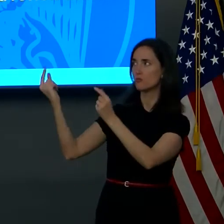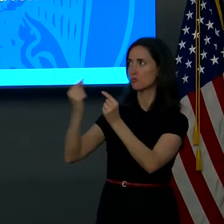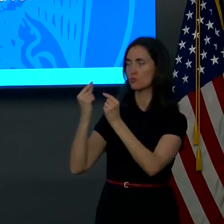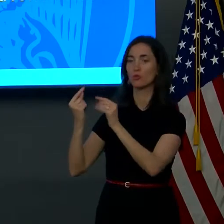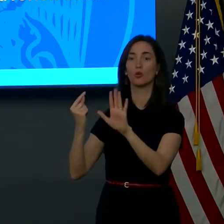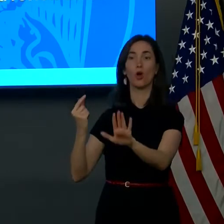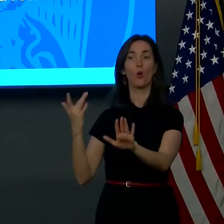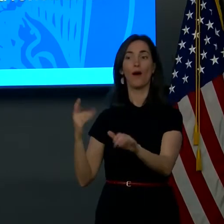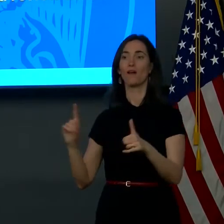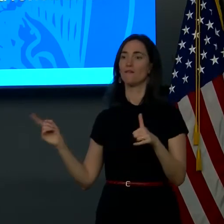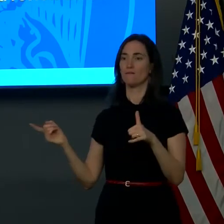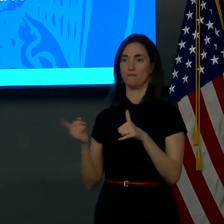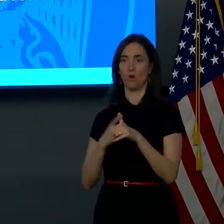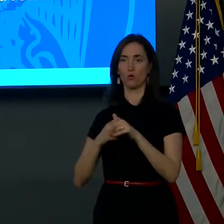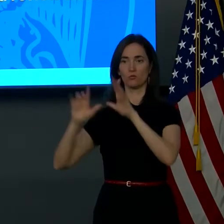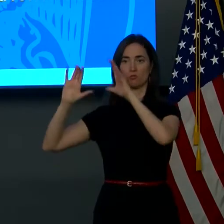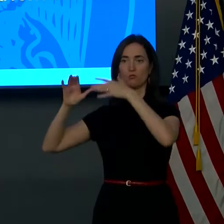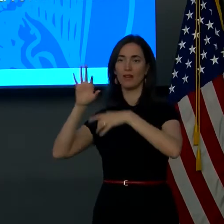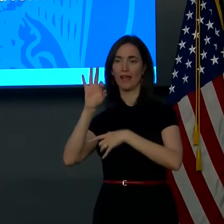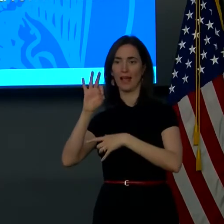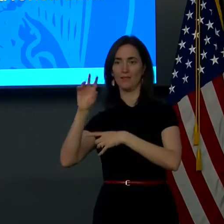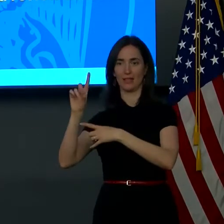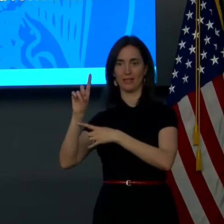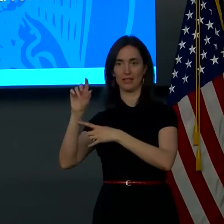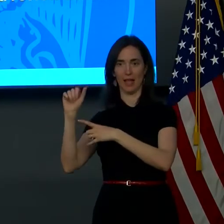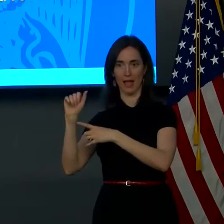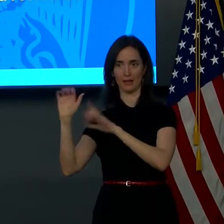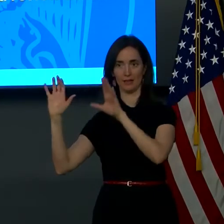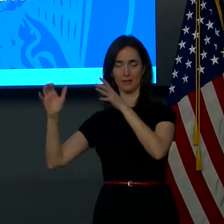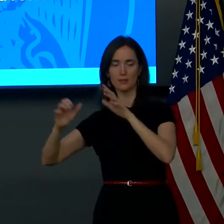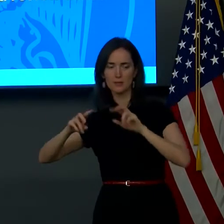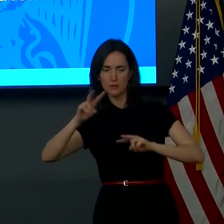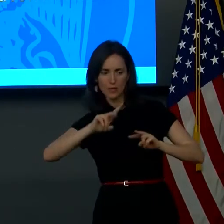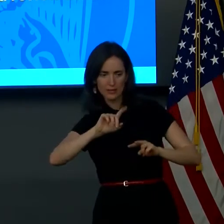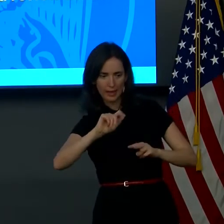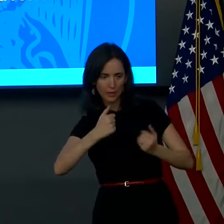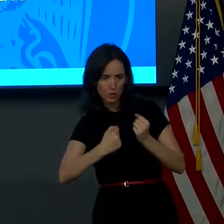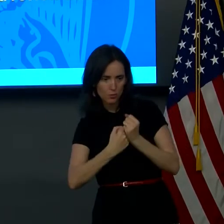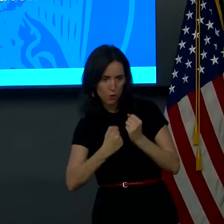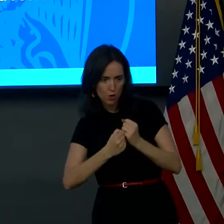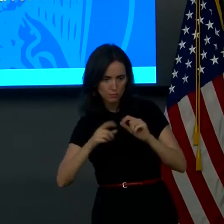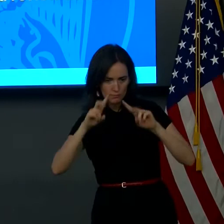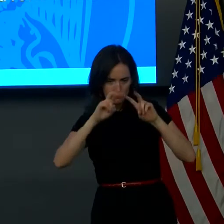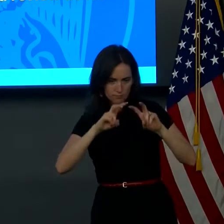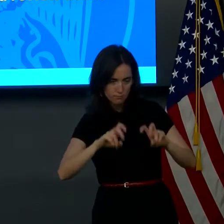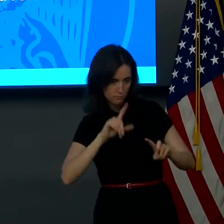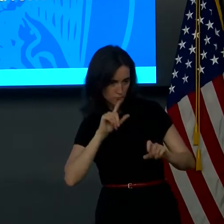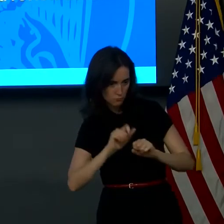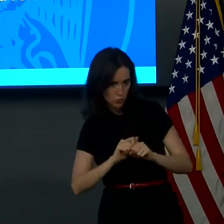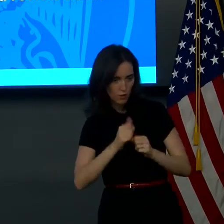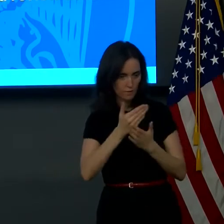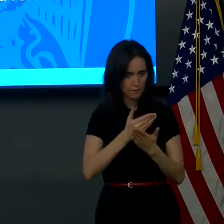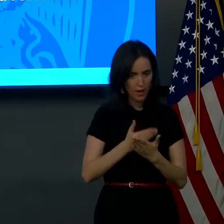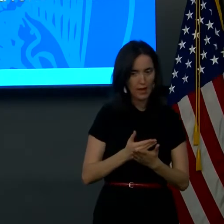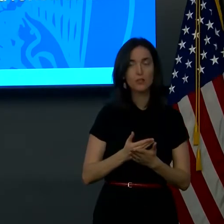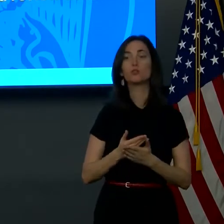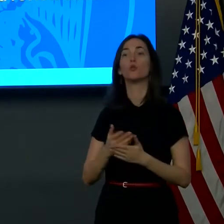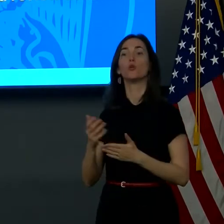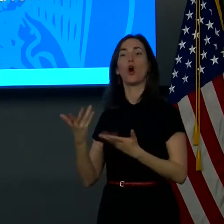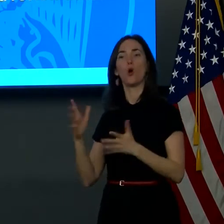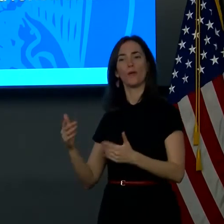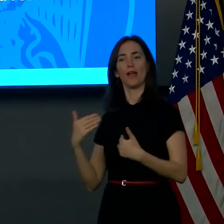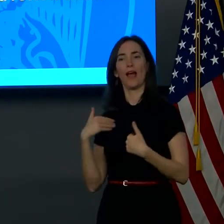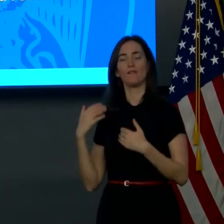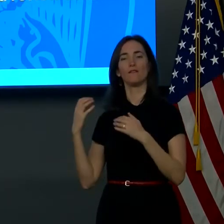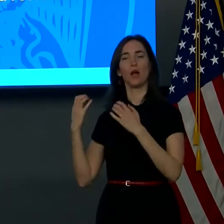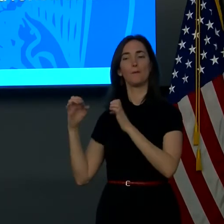is the FDA will consider if the data supports that, and will consider either amending the emergency use authorization of